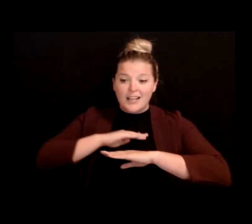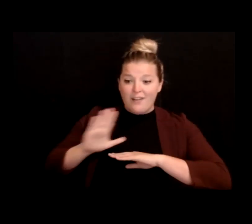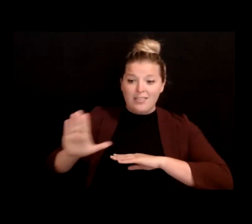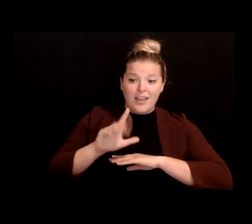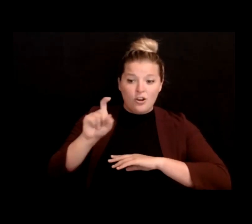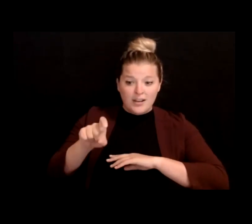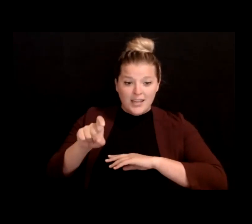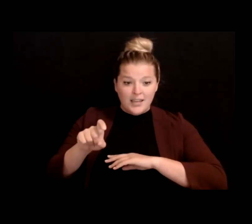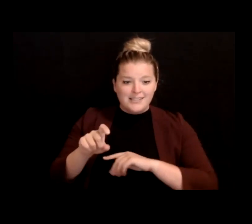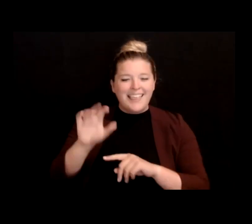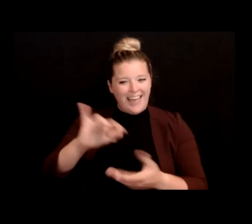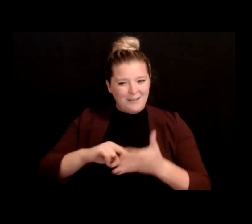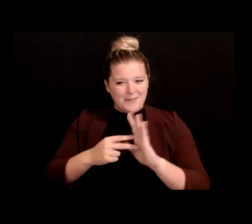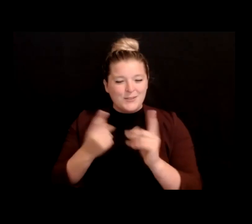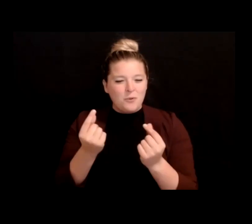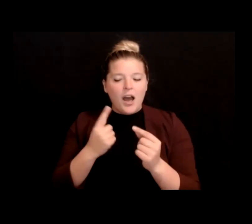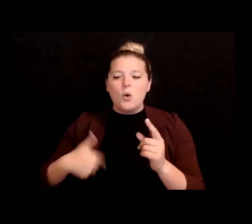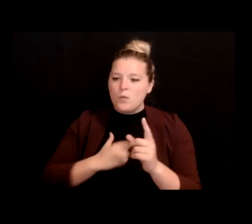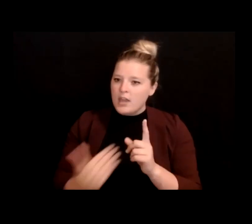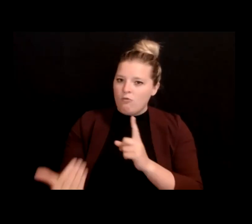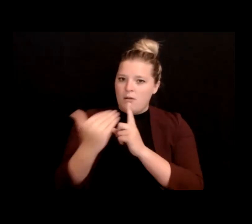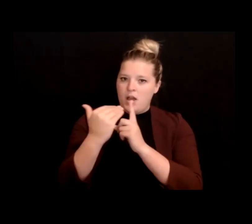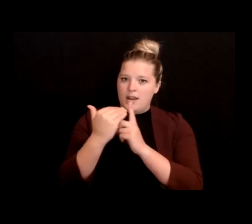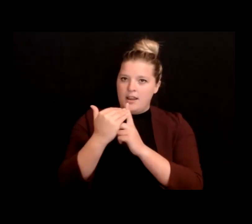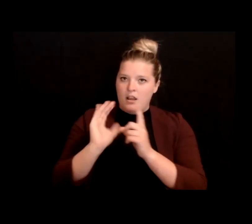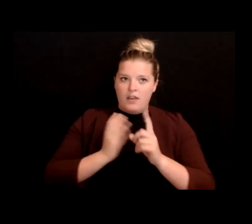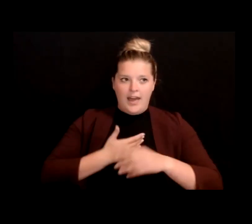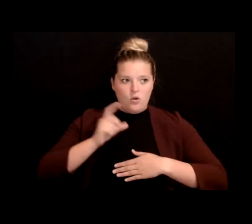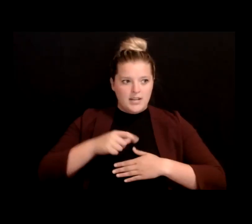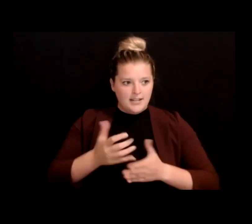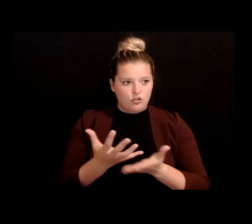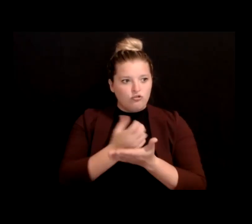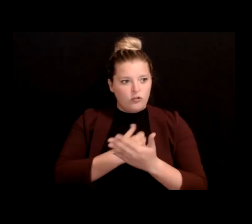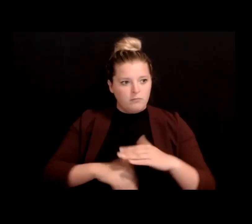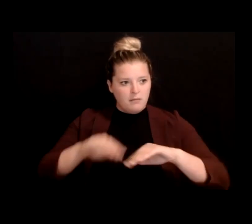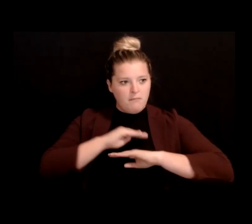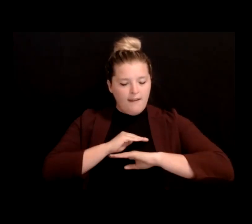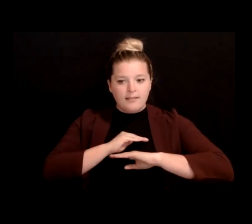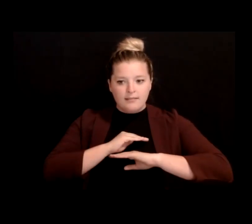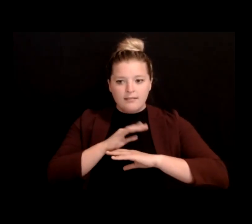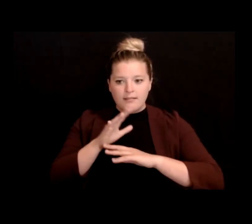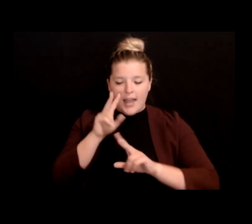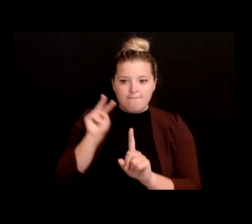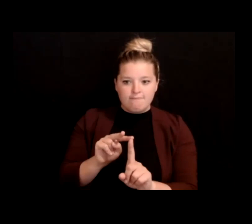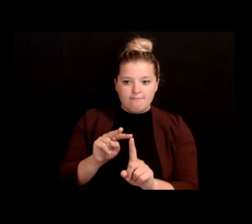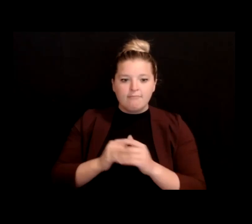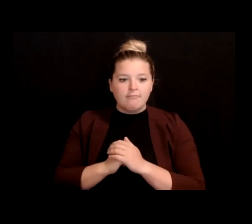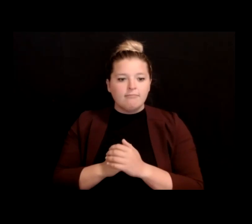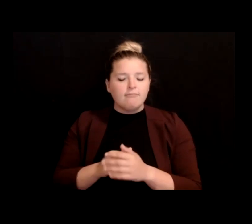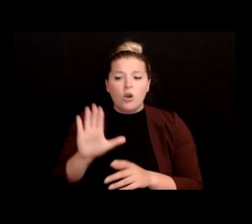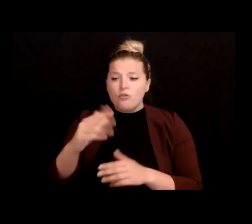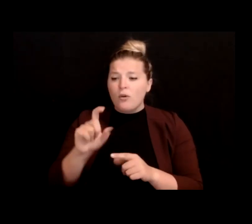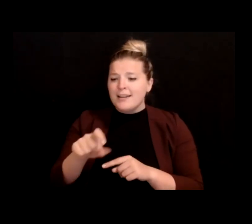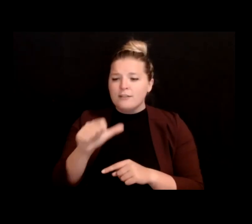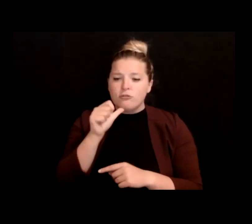is a reminder to us that our needs deserve to be met. We are not wrong or burdensome or